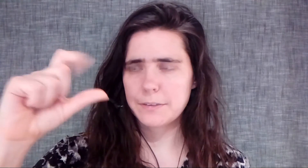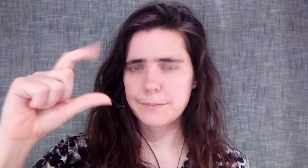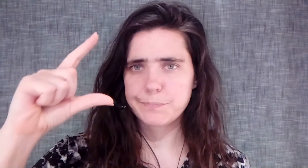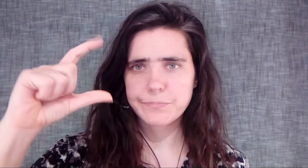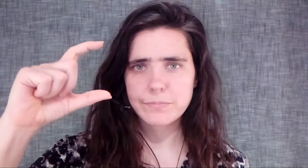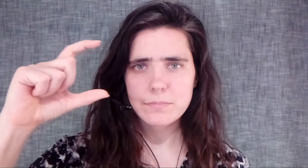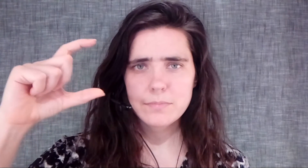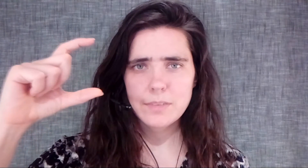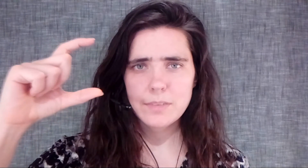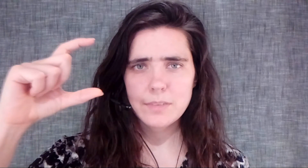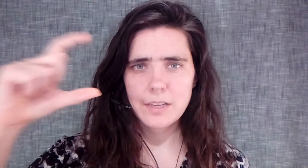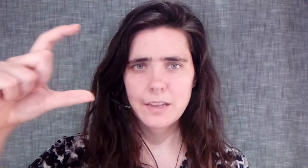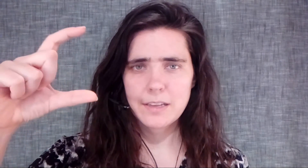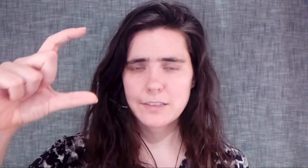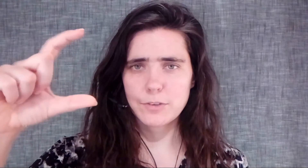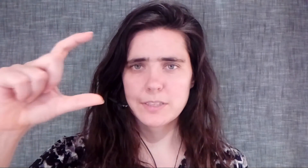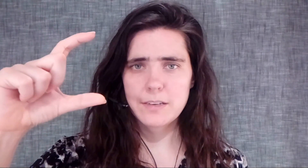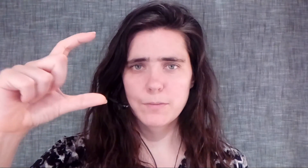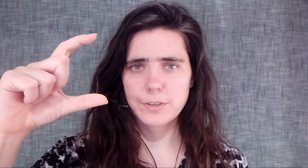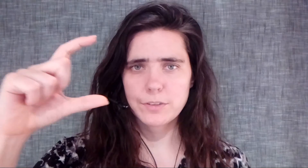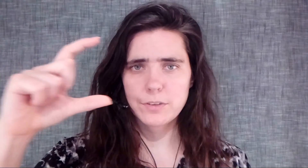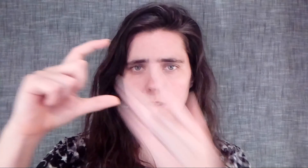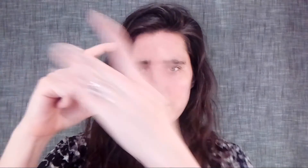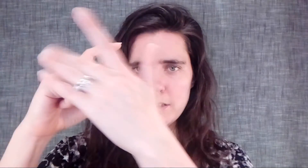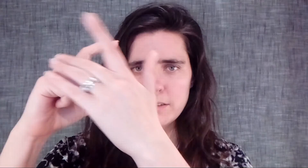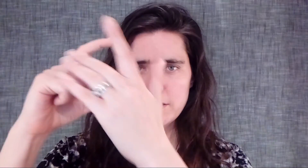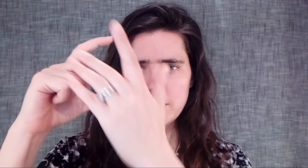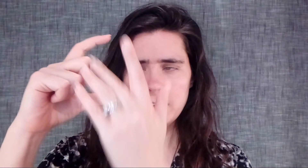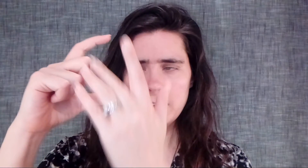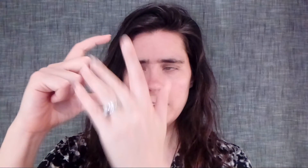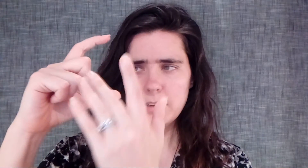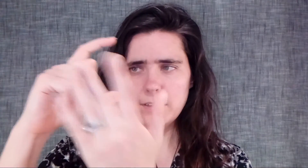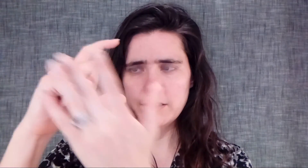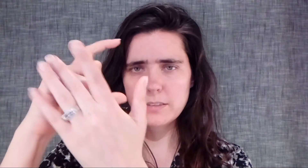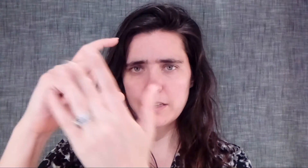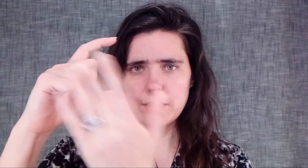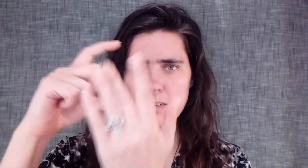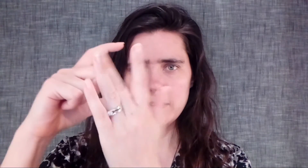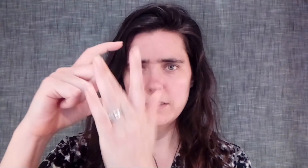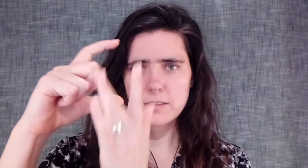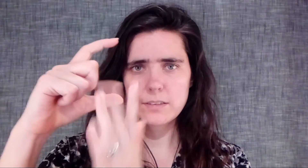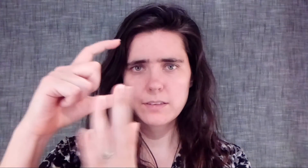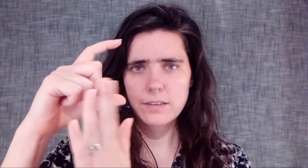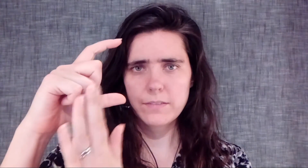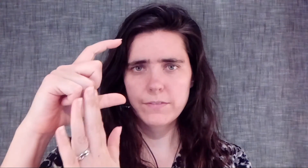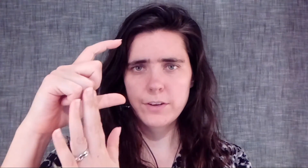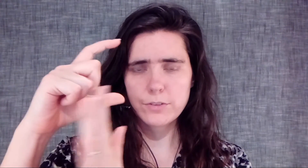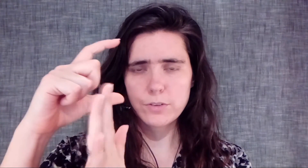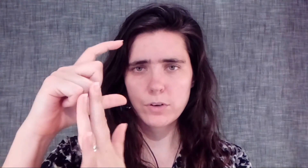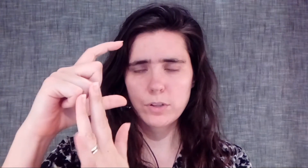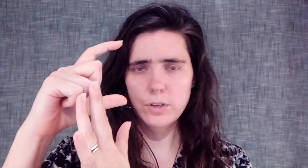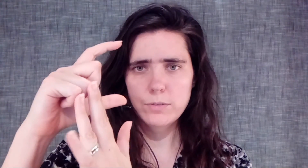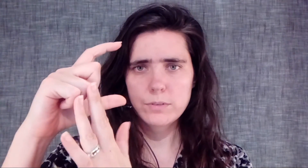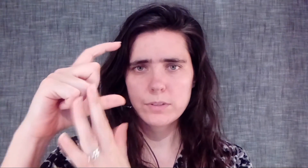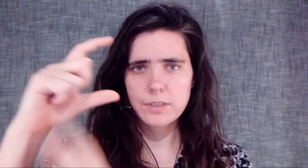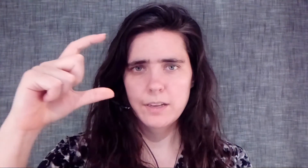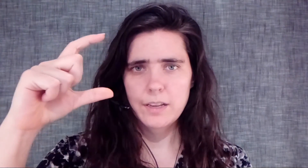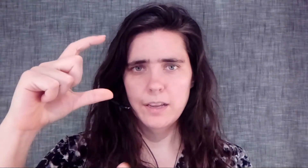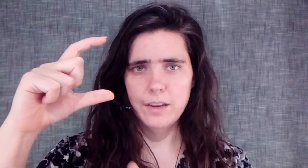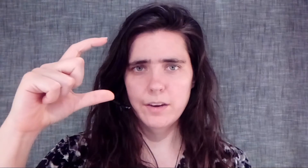hand. So C, what you'll notice here is that these fingers are closed. In